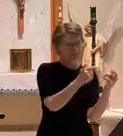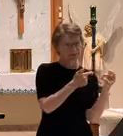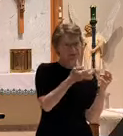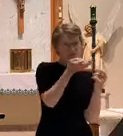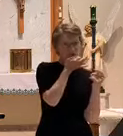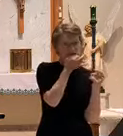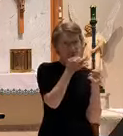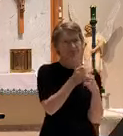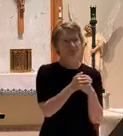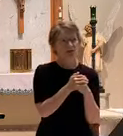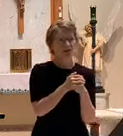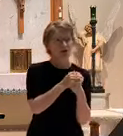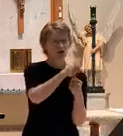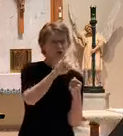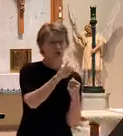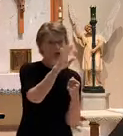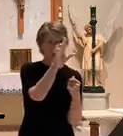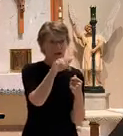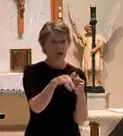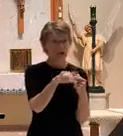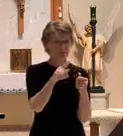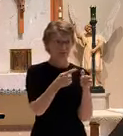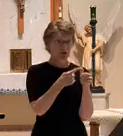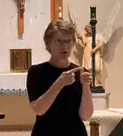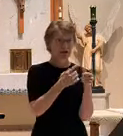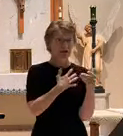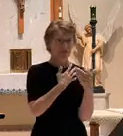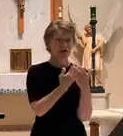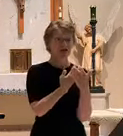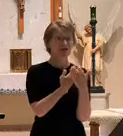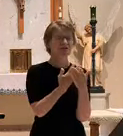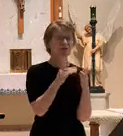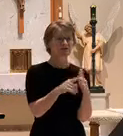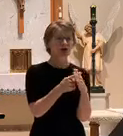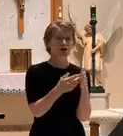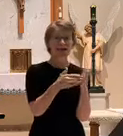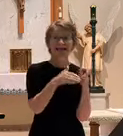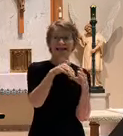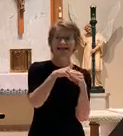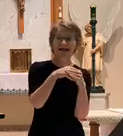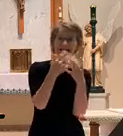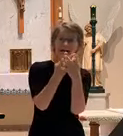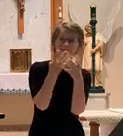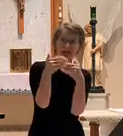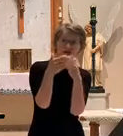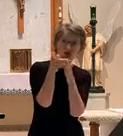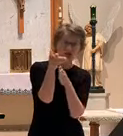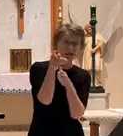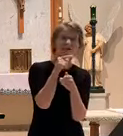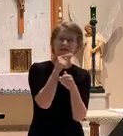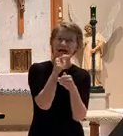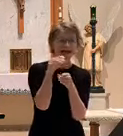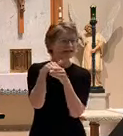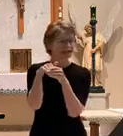Starting July 1st, confessions will be held in the confessionals, not in the Adoration Chapel.